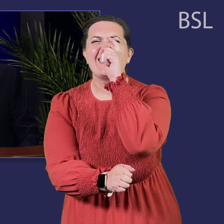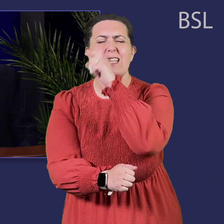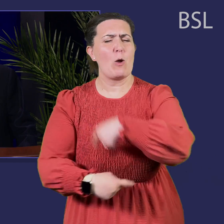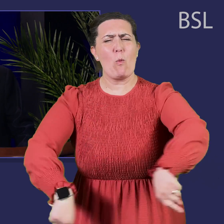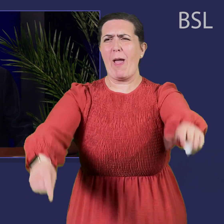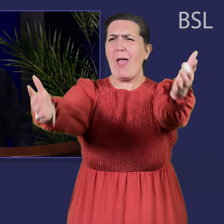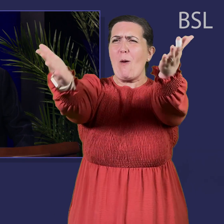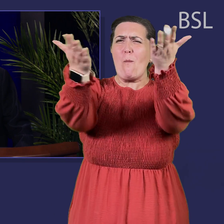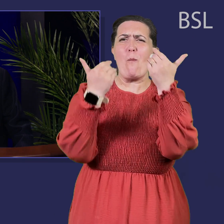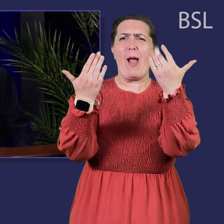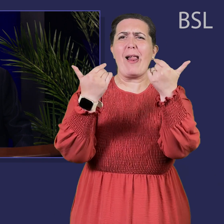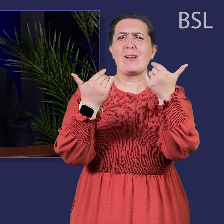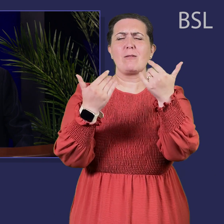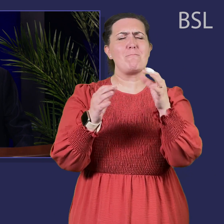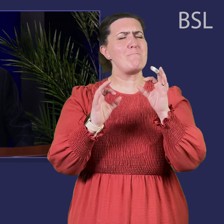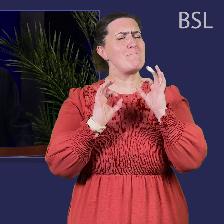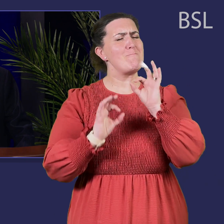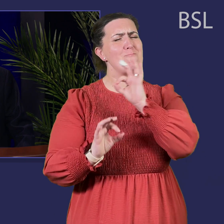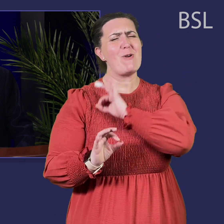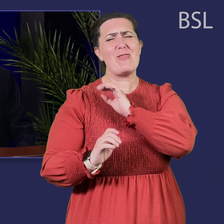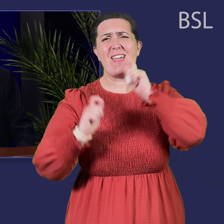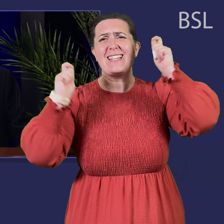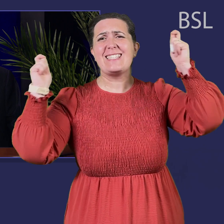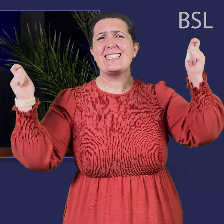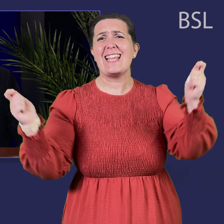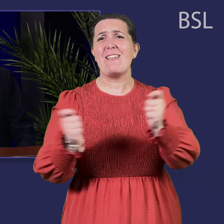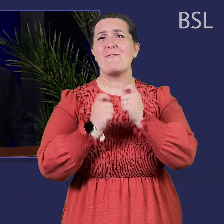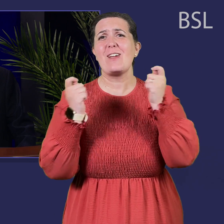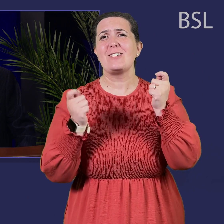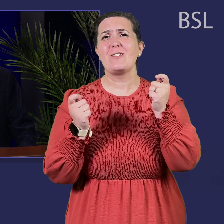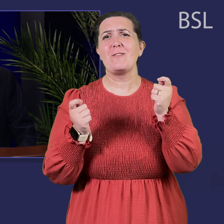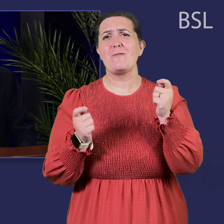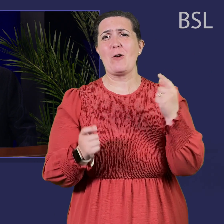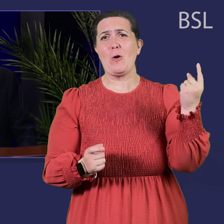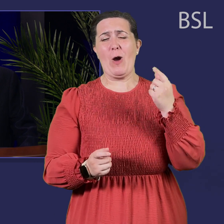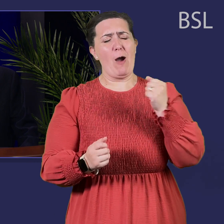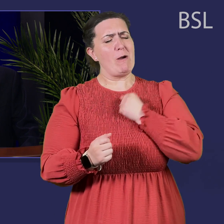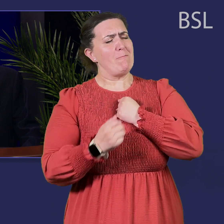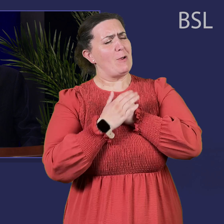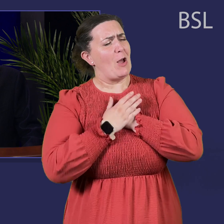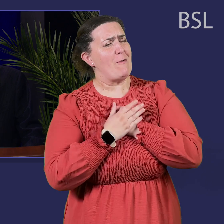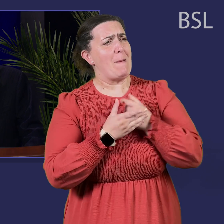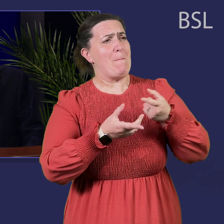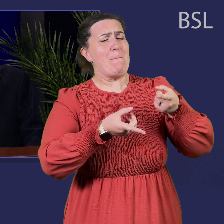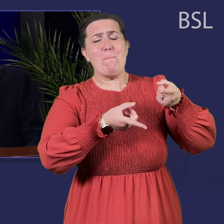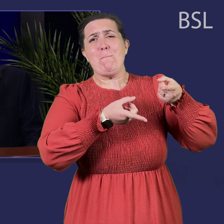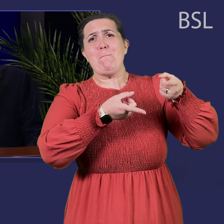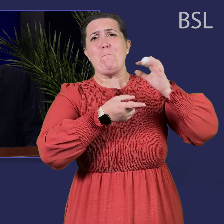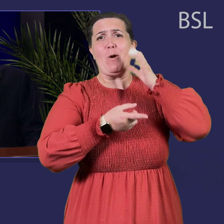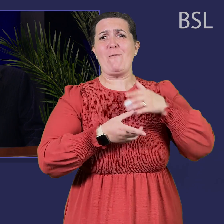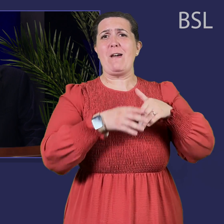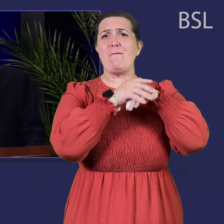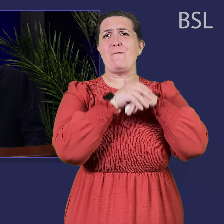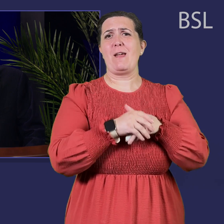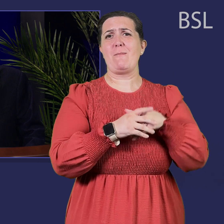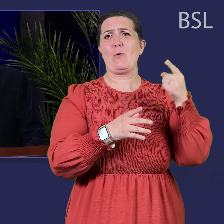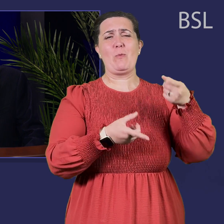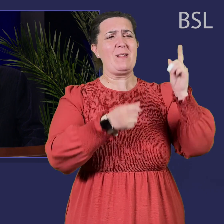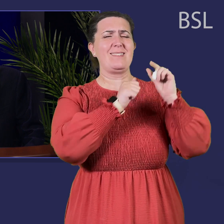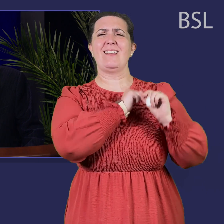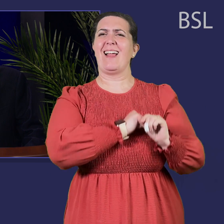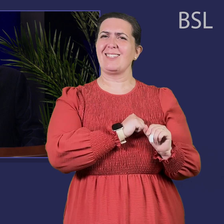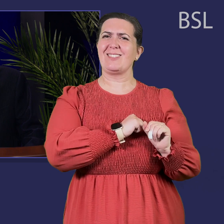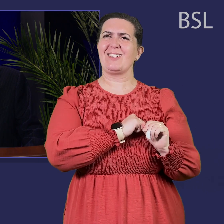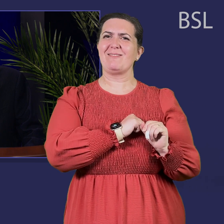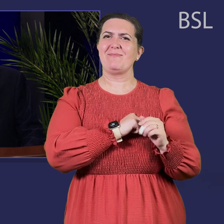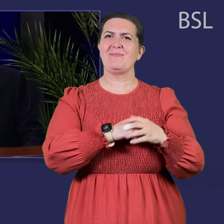Brothers and sisters, we welcome you to this birthday celebration for our beloved prophet and friend,